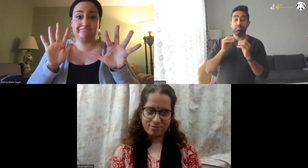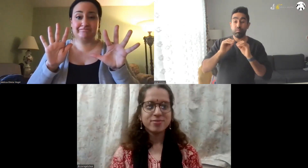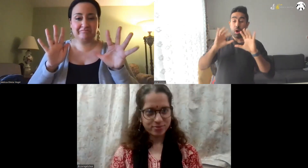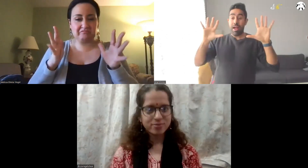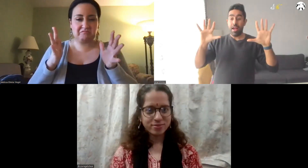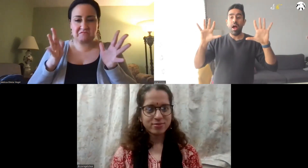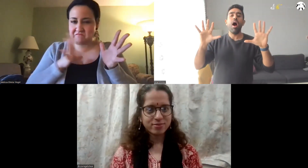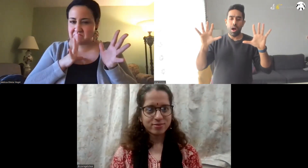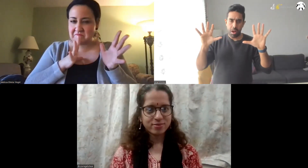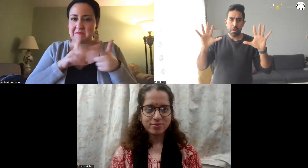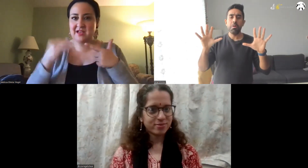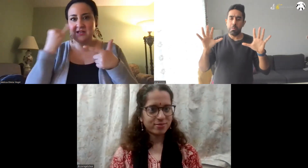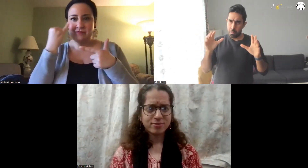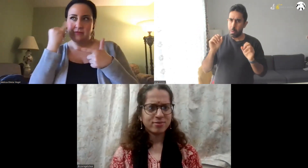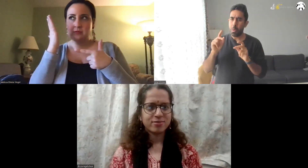See, it also depends that,